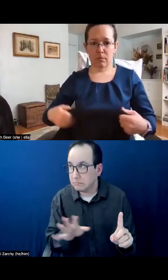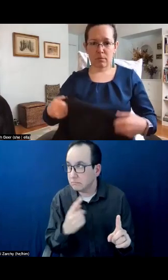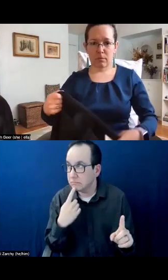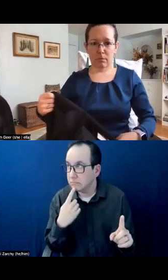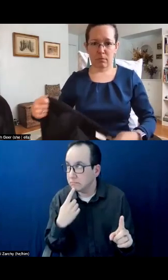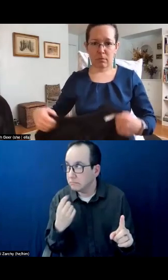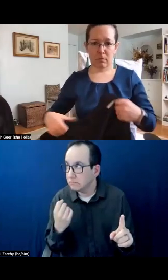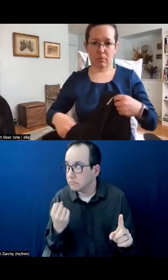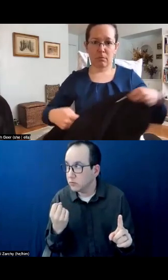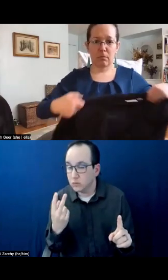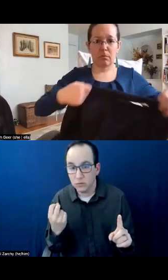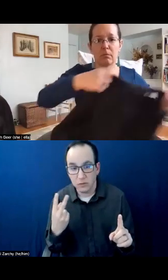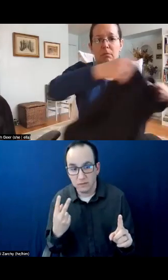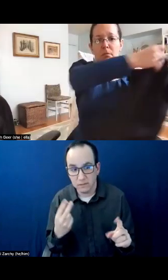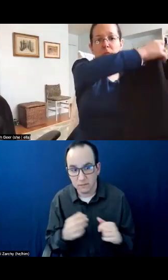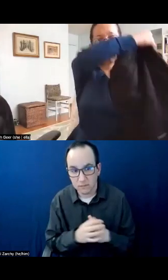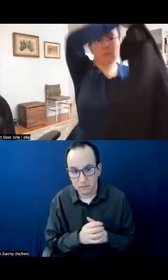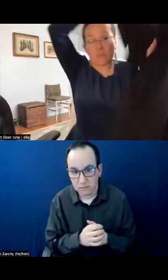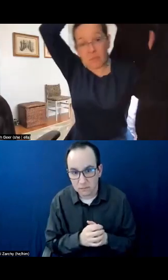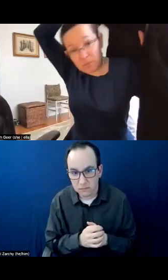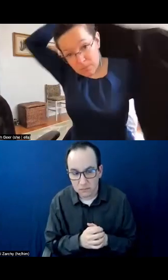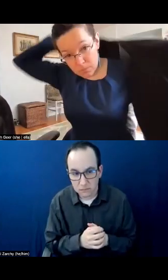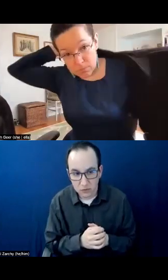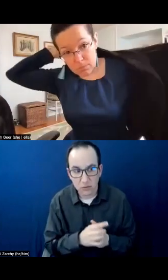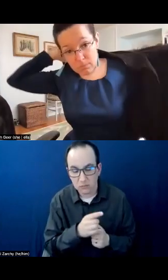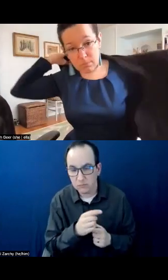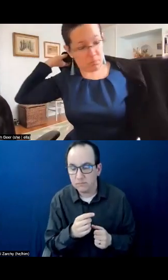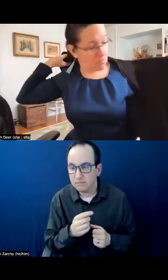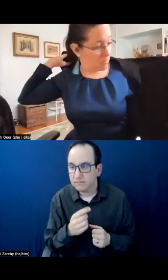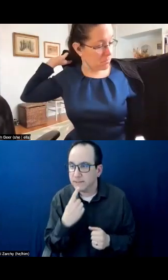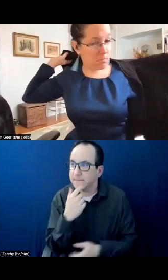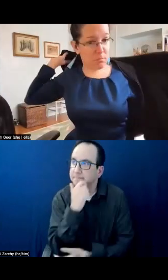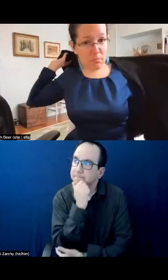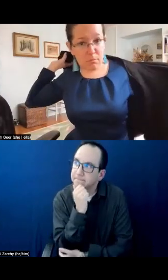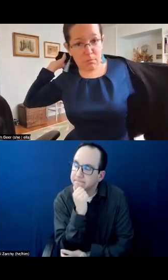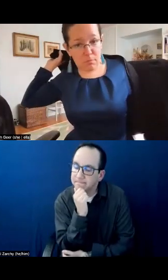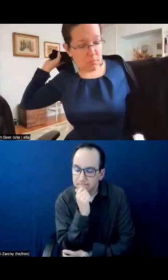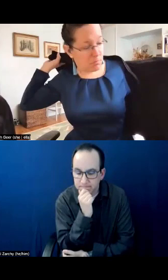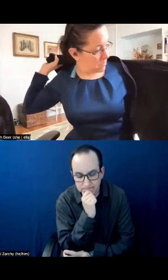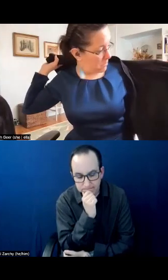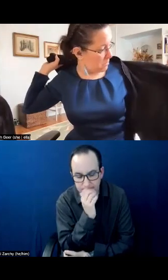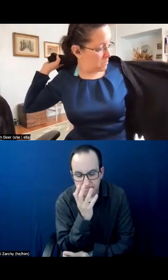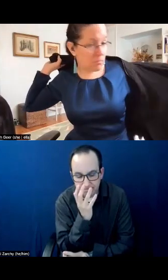And at that time, I think this student was 12 years old.